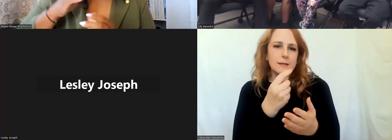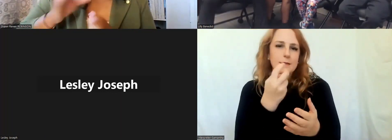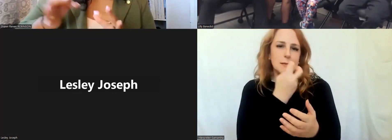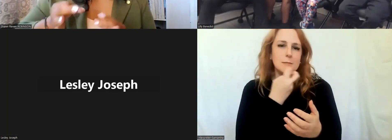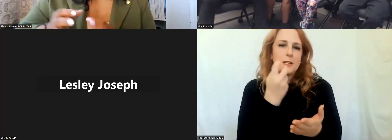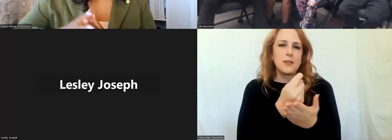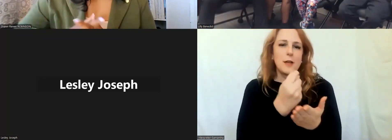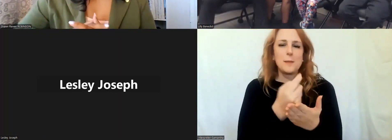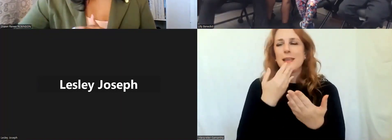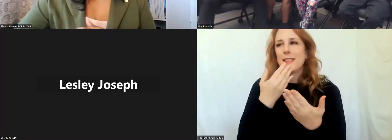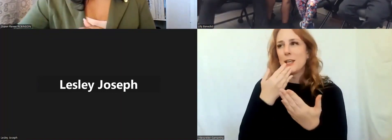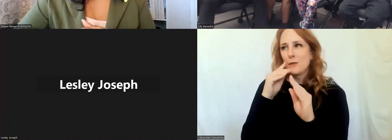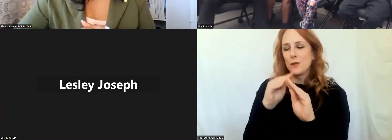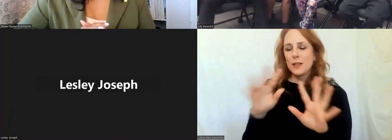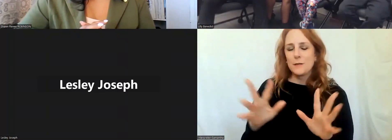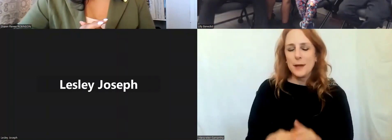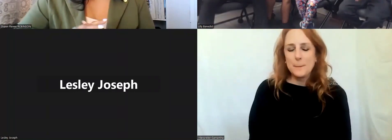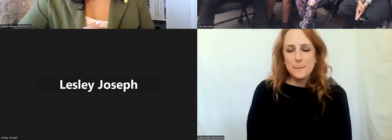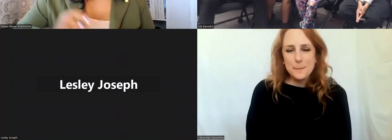Thank you for clarifying.